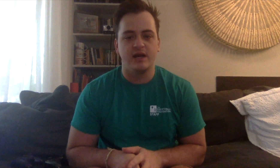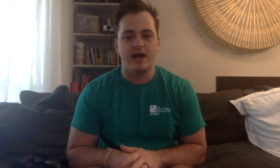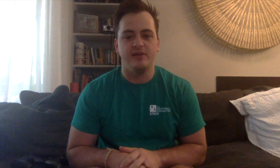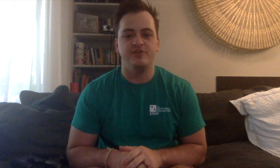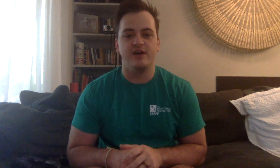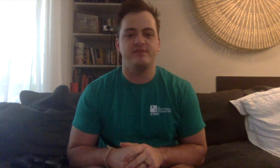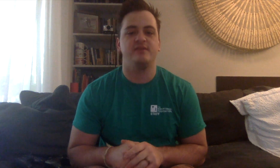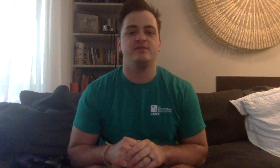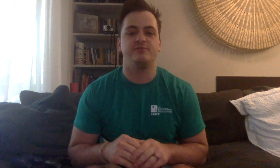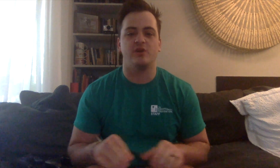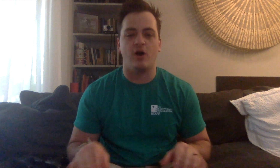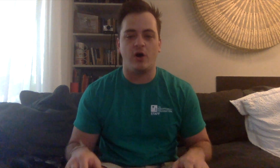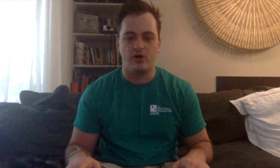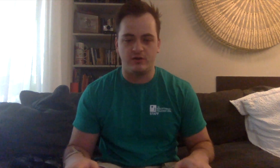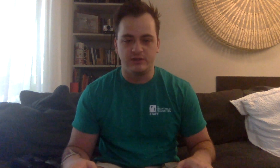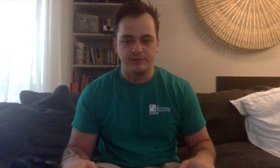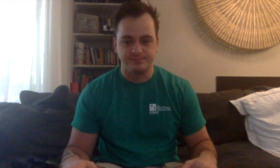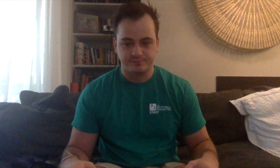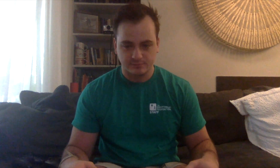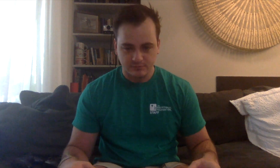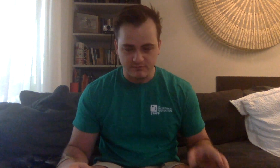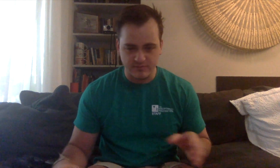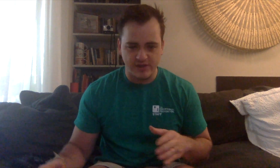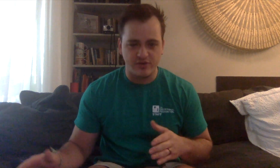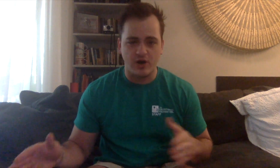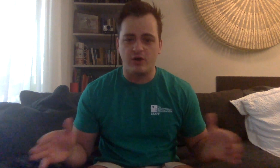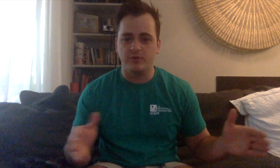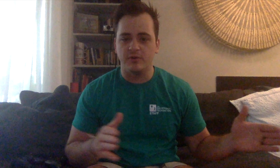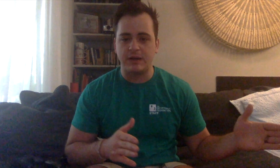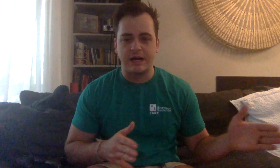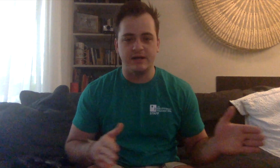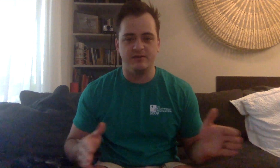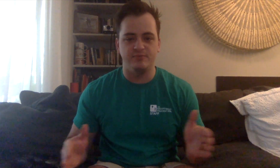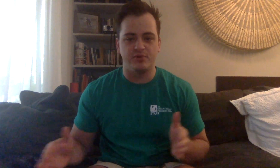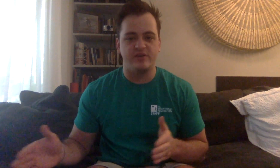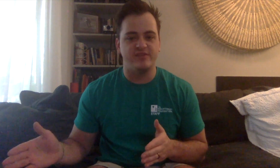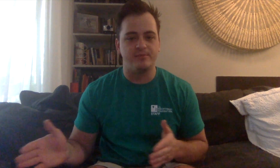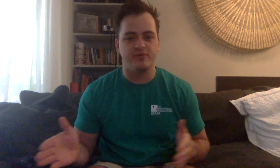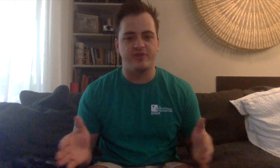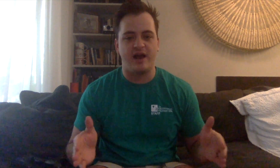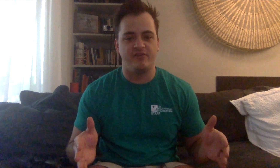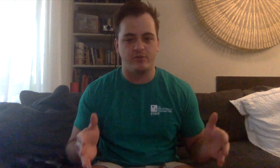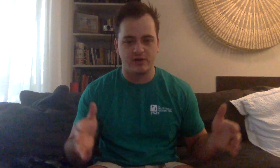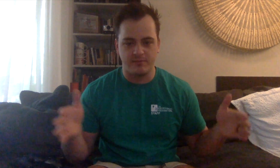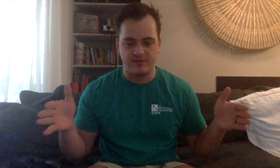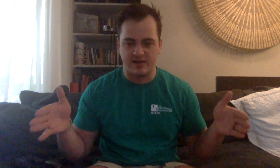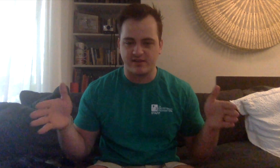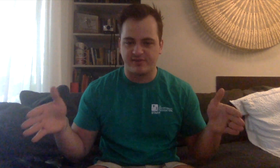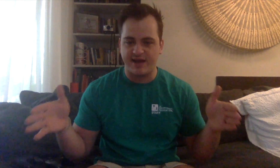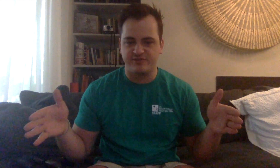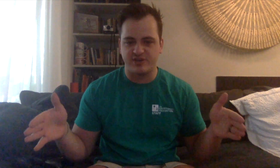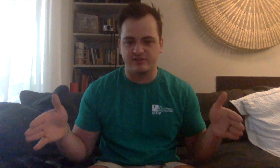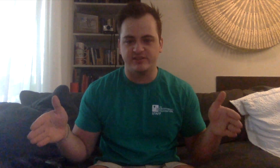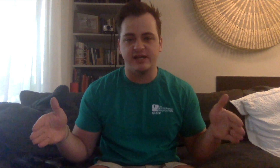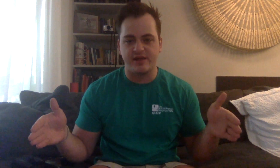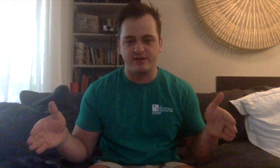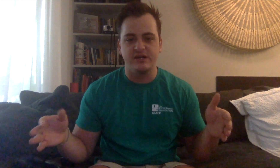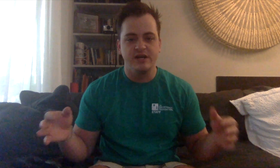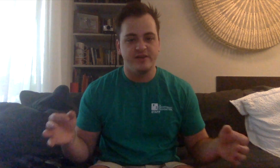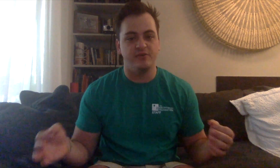and justice for all. These are all pretty simple signs, so we're going to take this last chunk together. They're kind